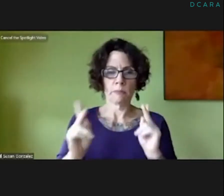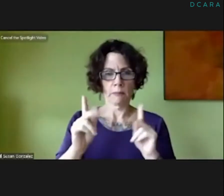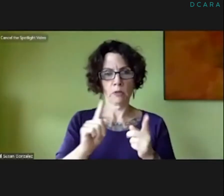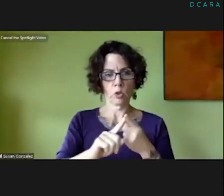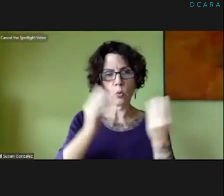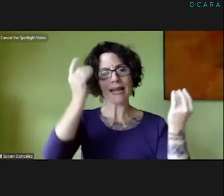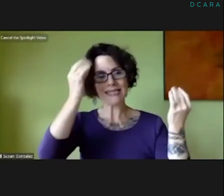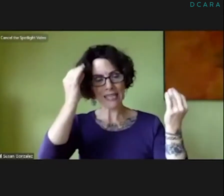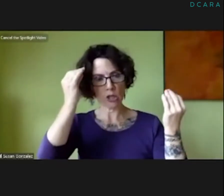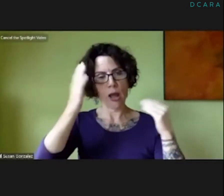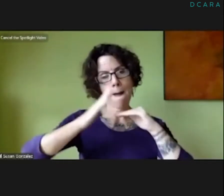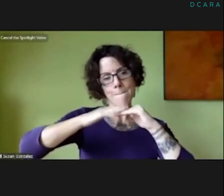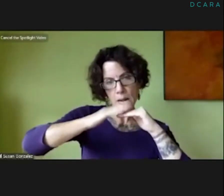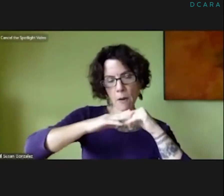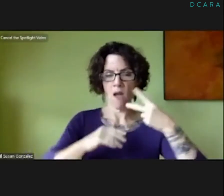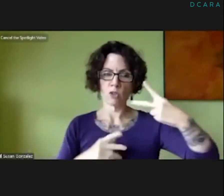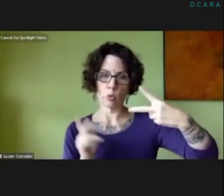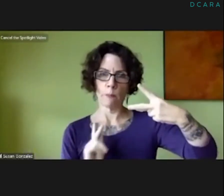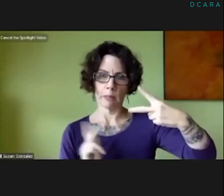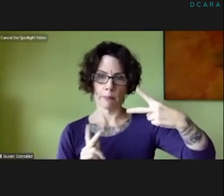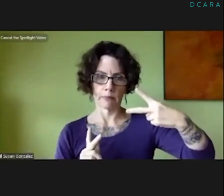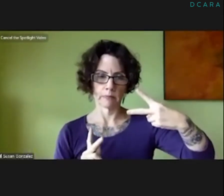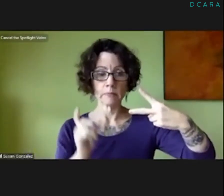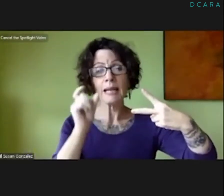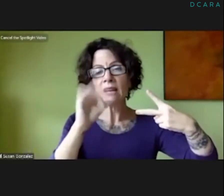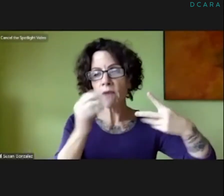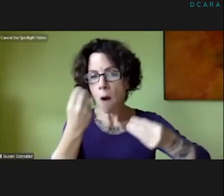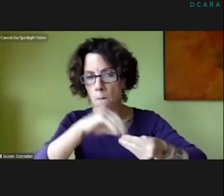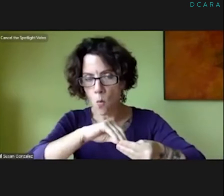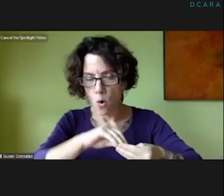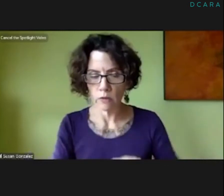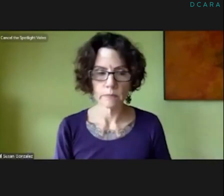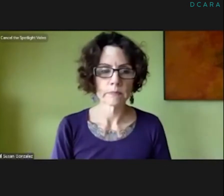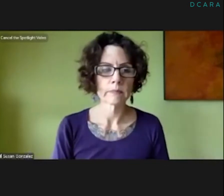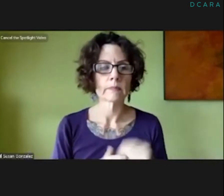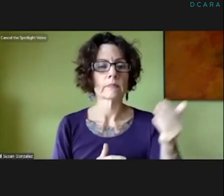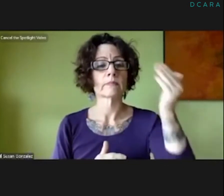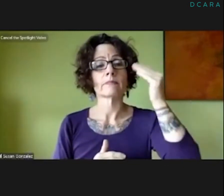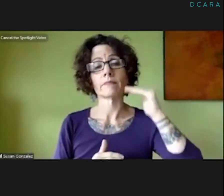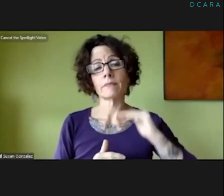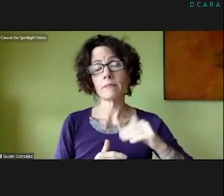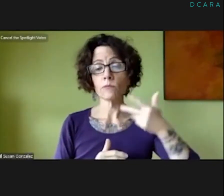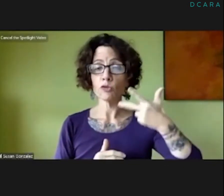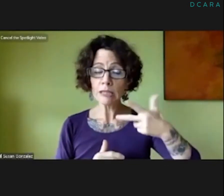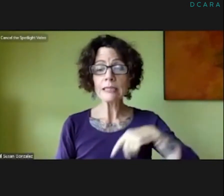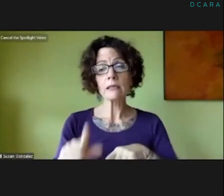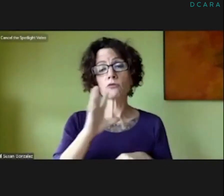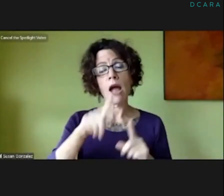alternate. 2 is great, 3 is nice, but I always encourage people to consider a minimum of 2